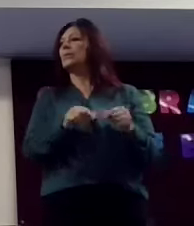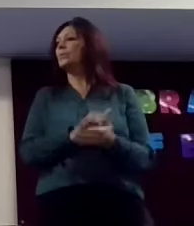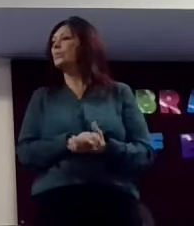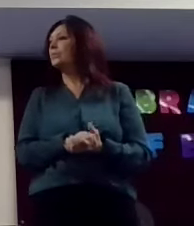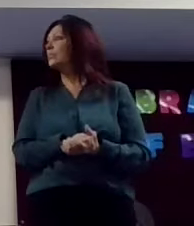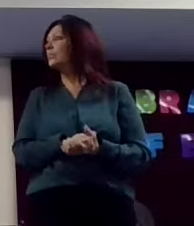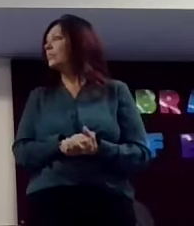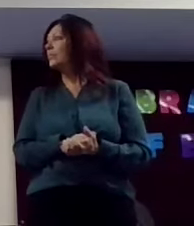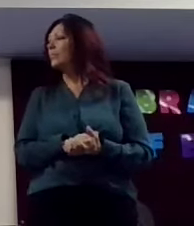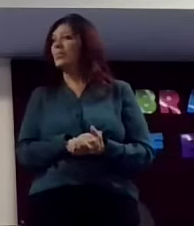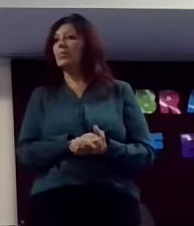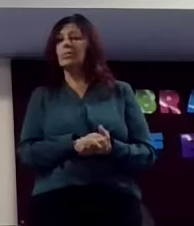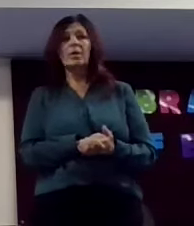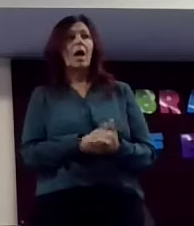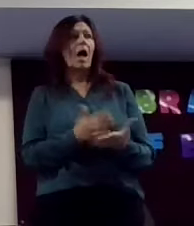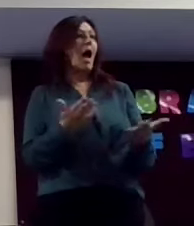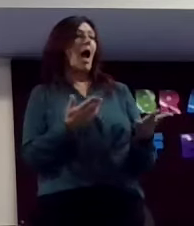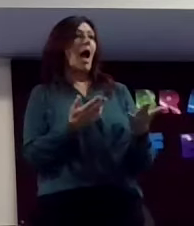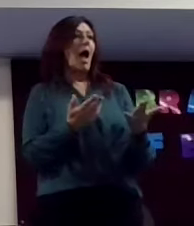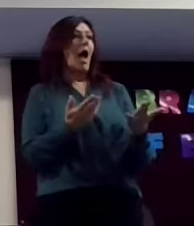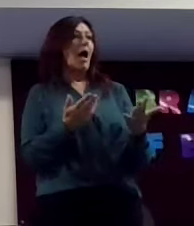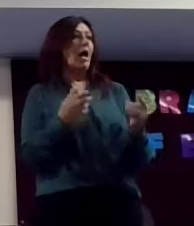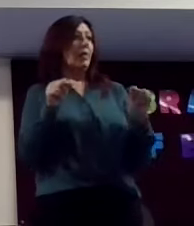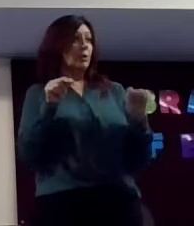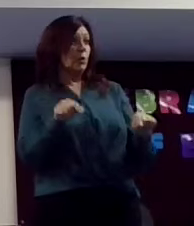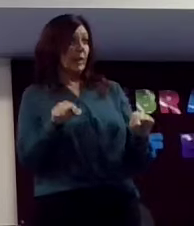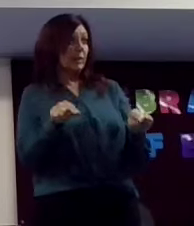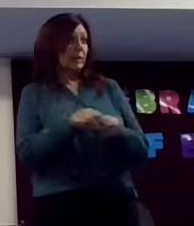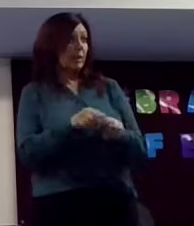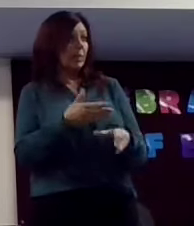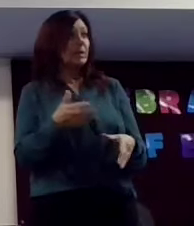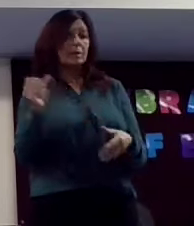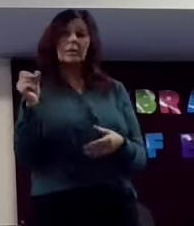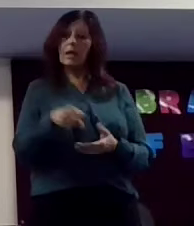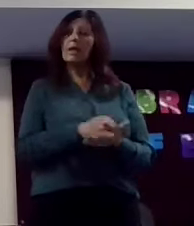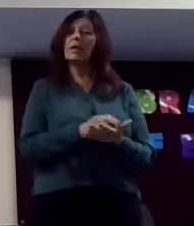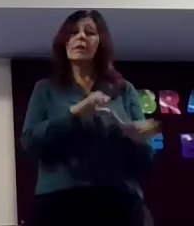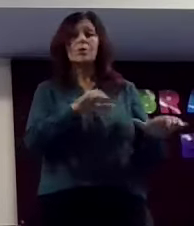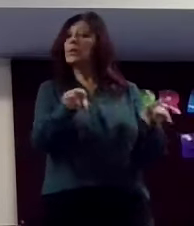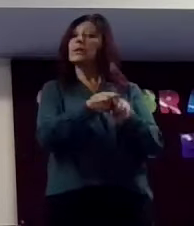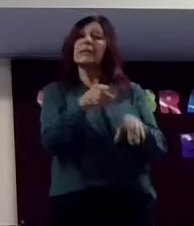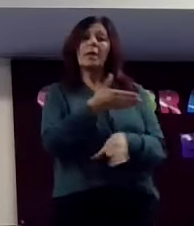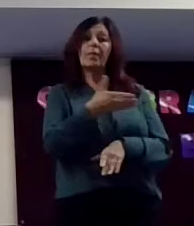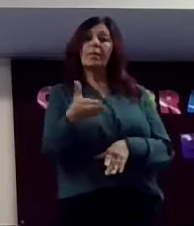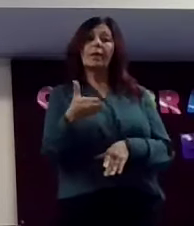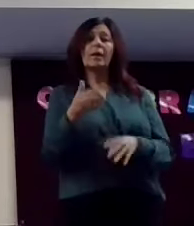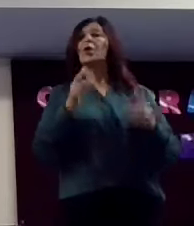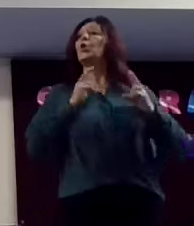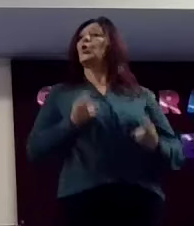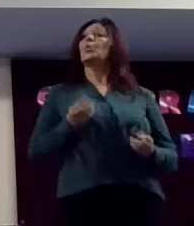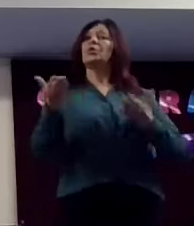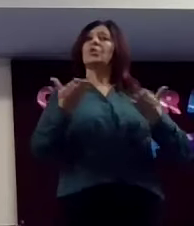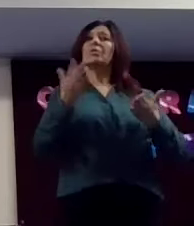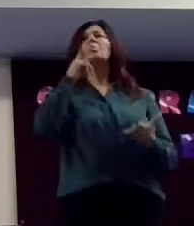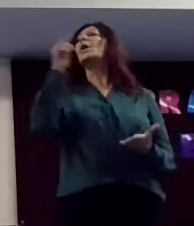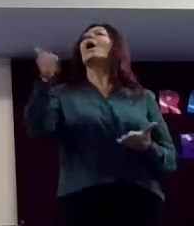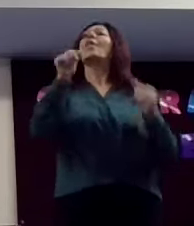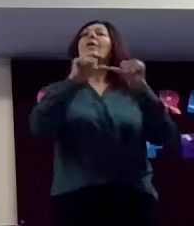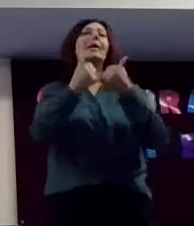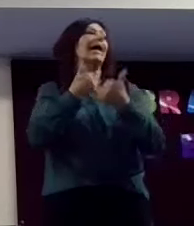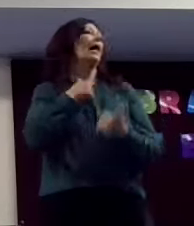Living? I honestly that do this the same thing. Anything in youth service, you know any other